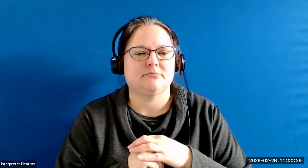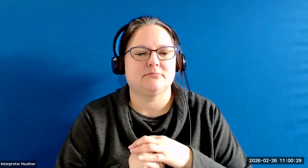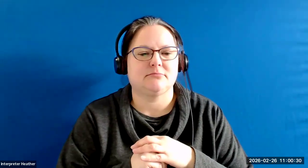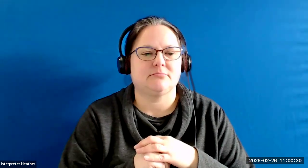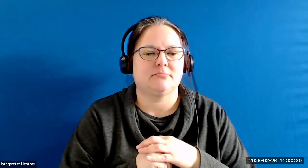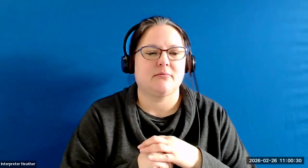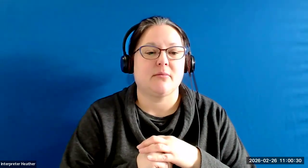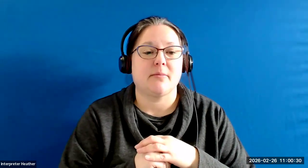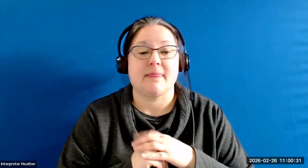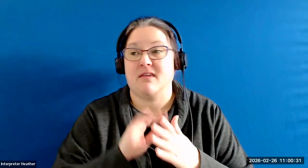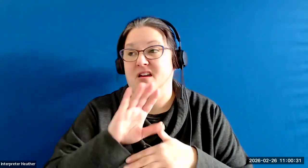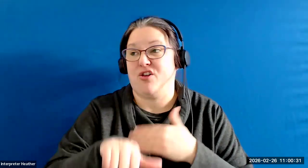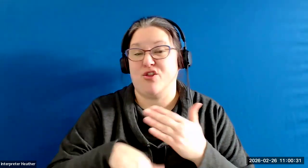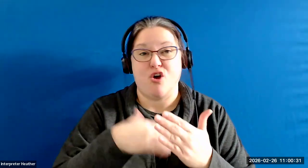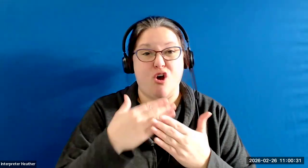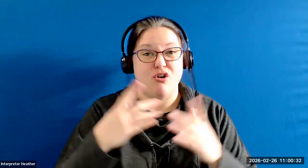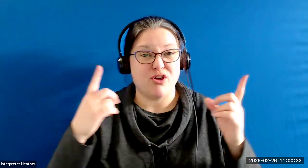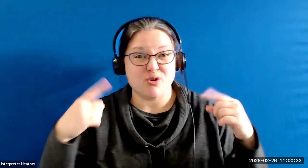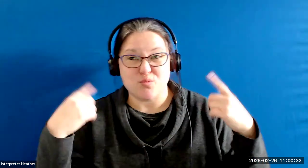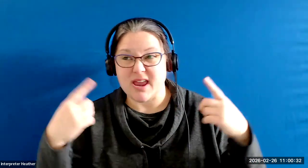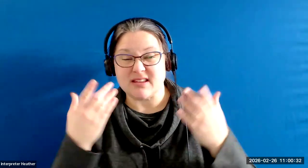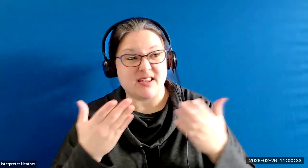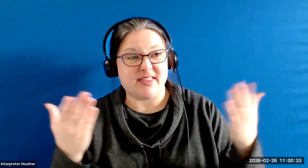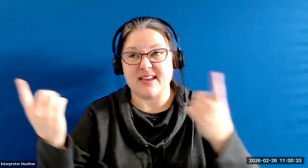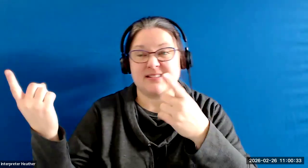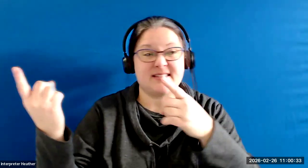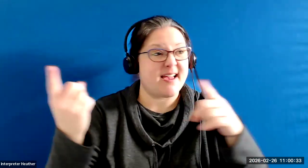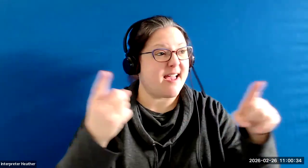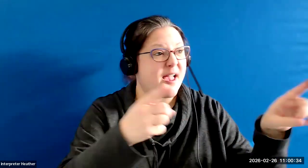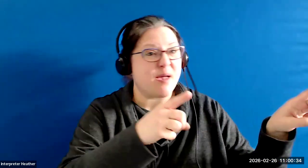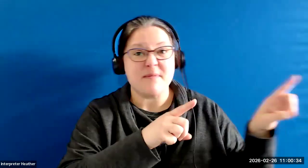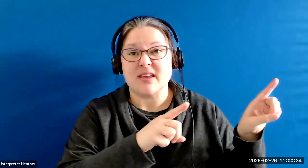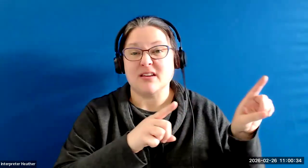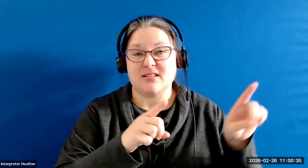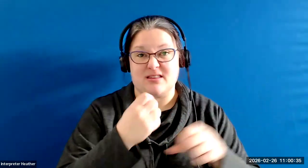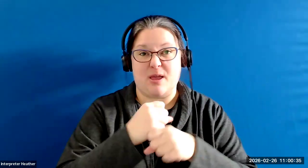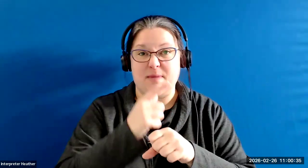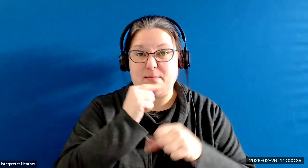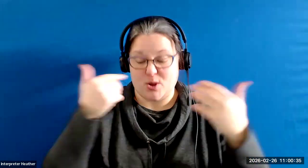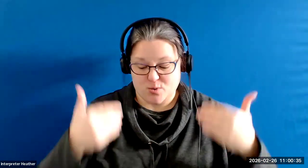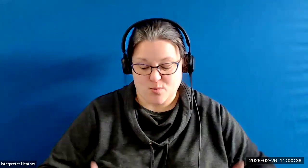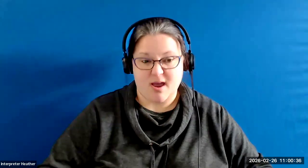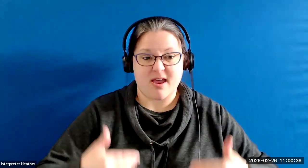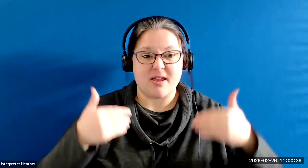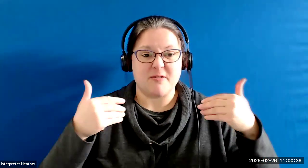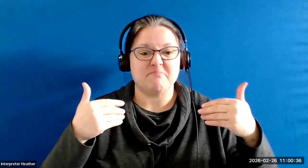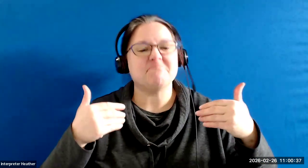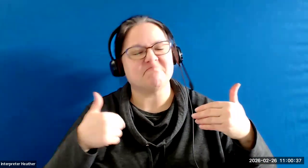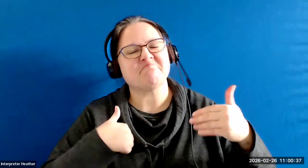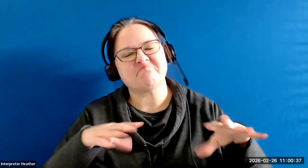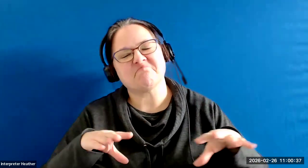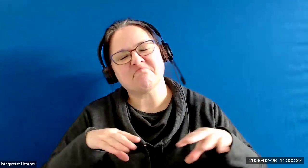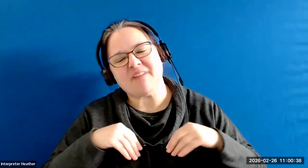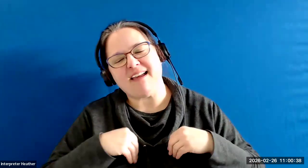amen to all the crazy things that happened that made me who I am. I